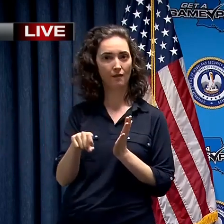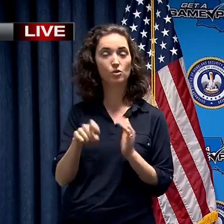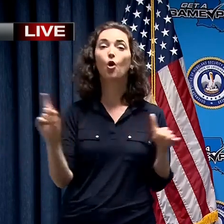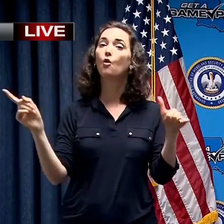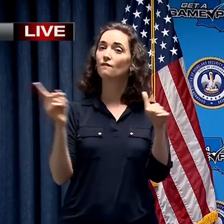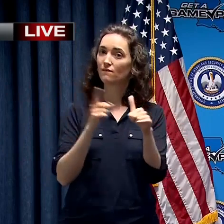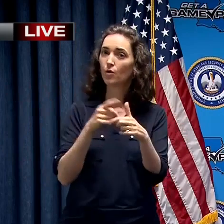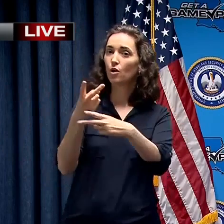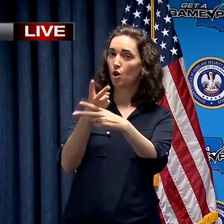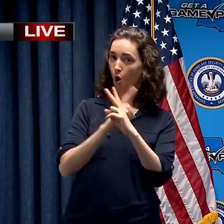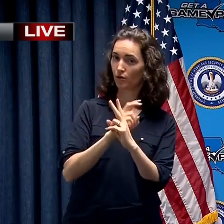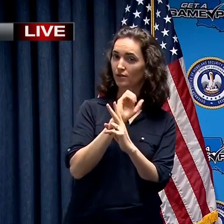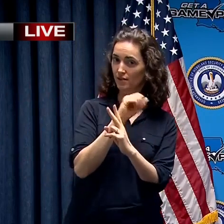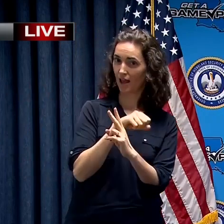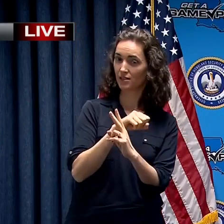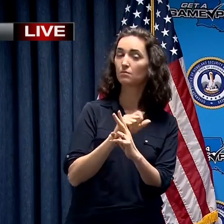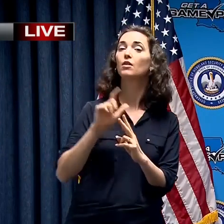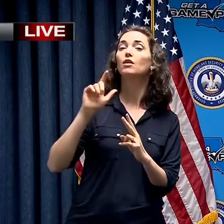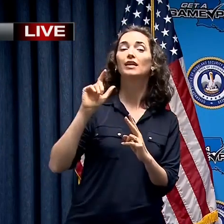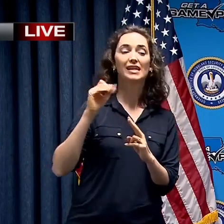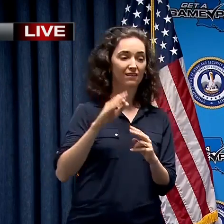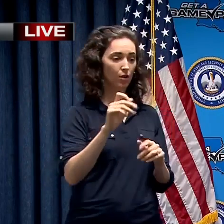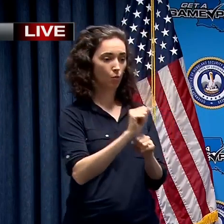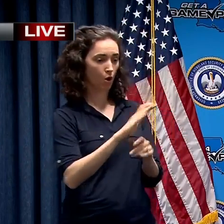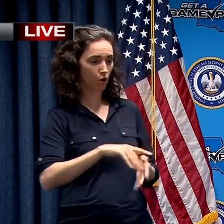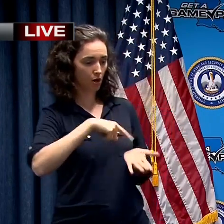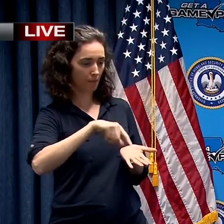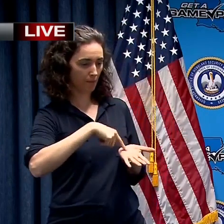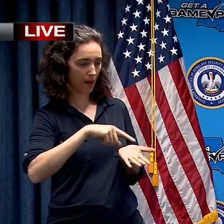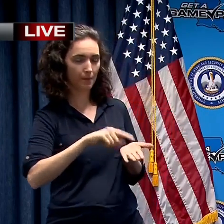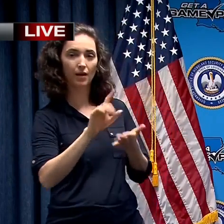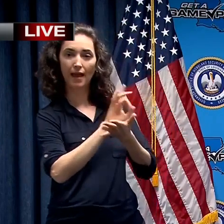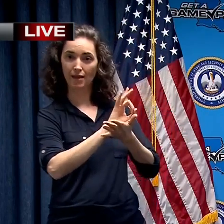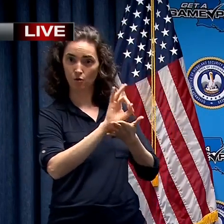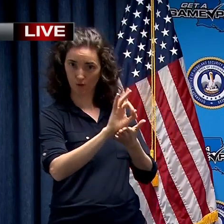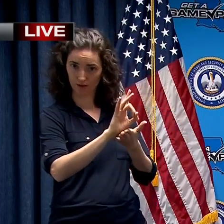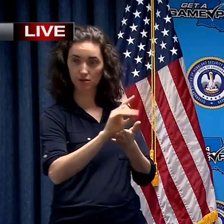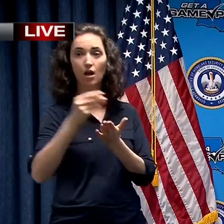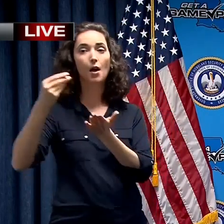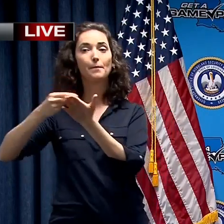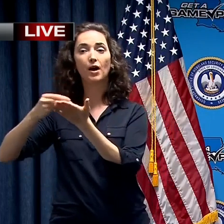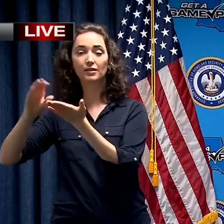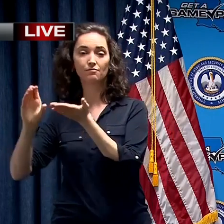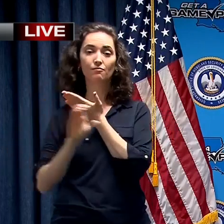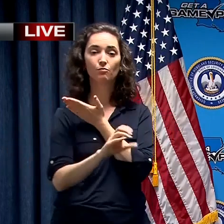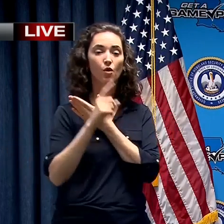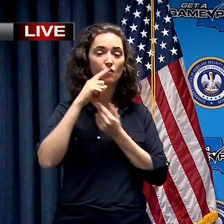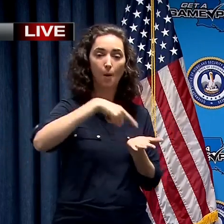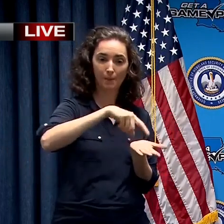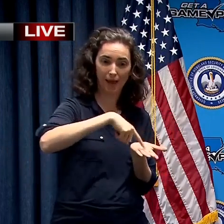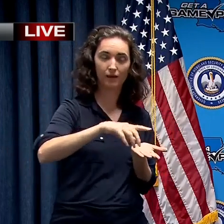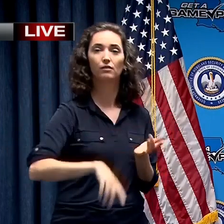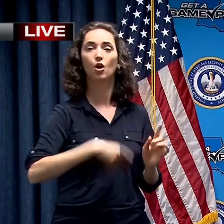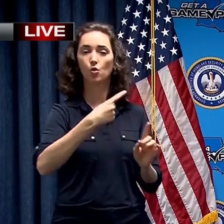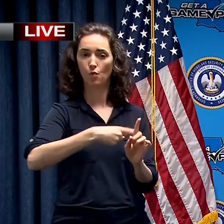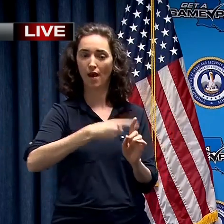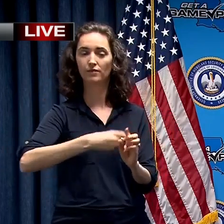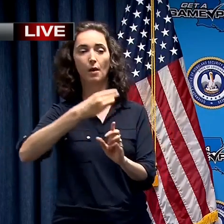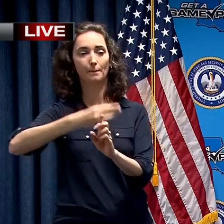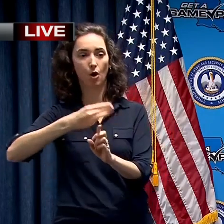be forgiven. If employees are kept on the payroll for 8 weeks and the money is used for payroll, rent, mortgage interest,